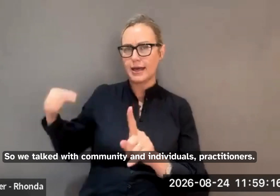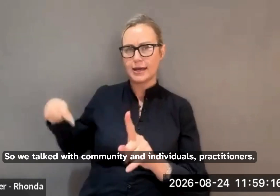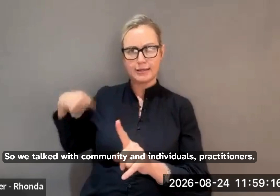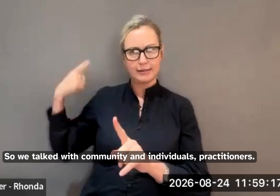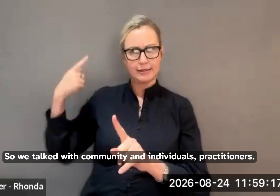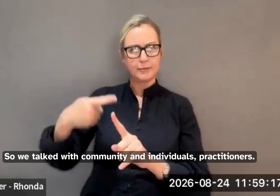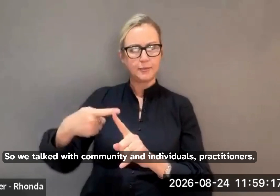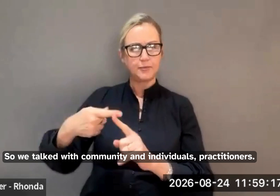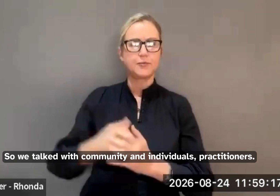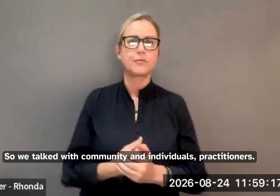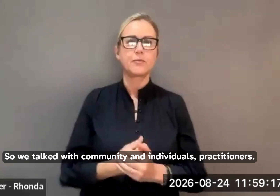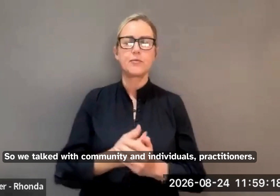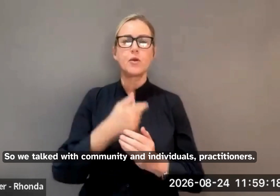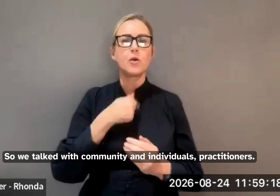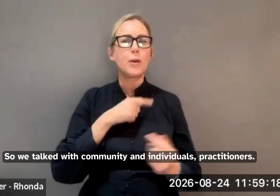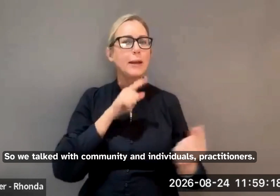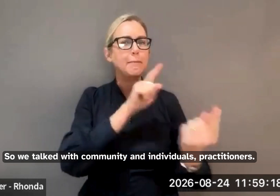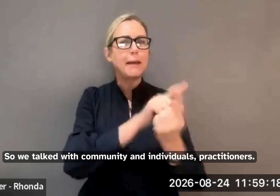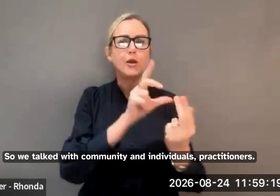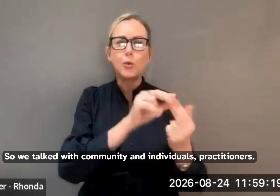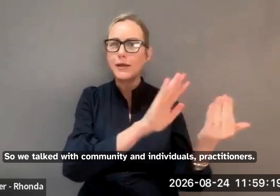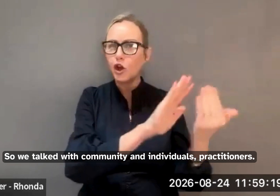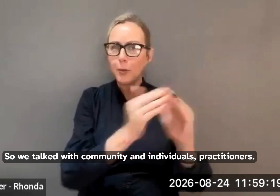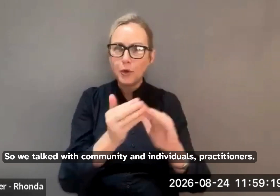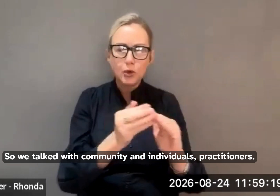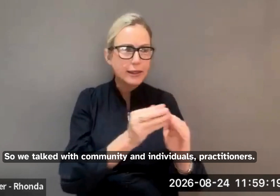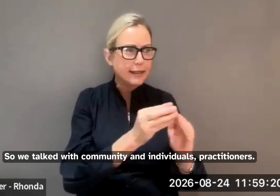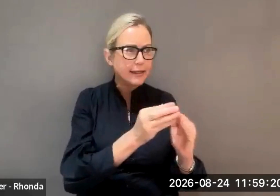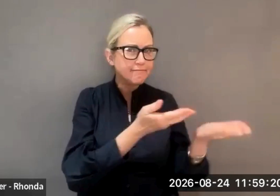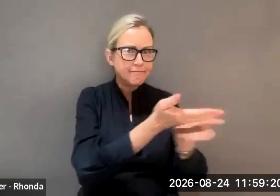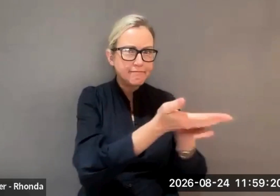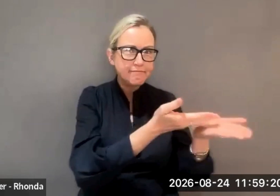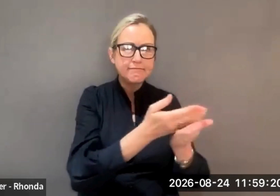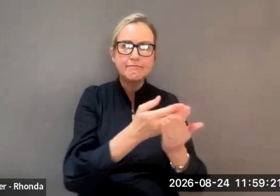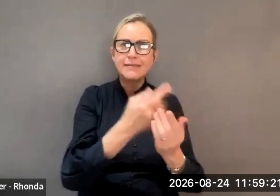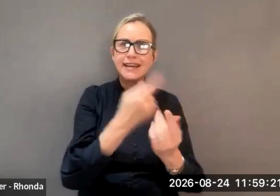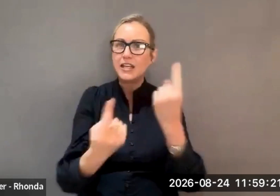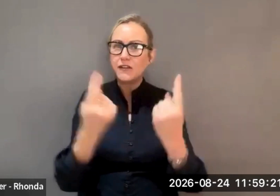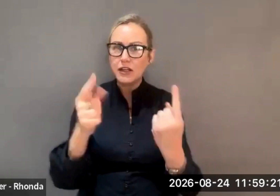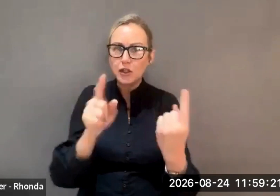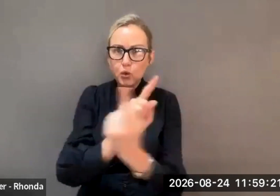So we talked with community and individuals, practitioners.